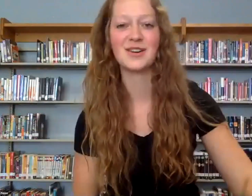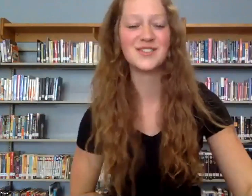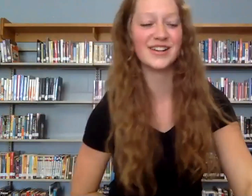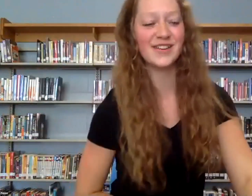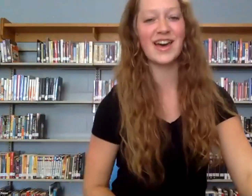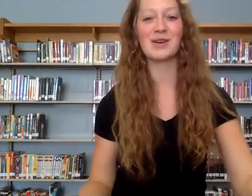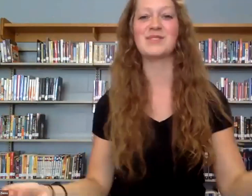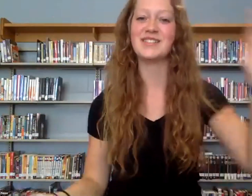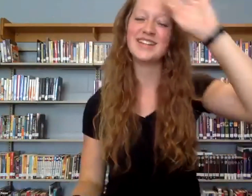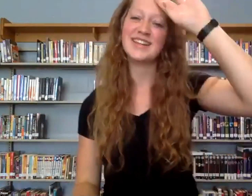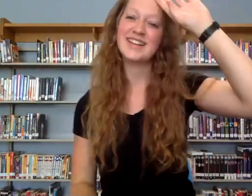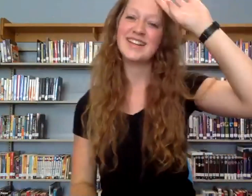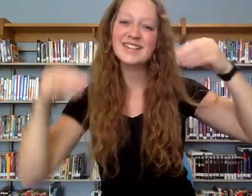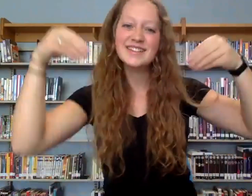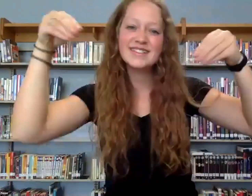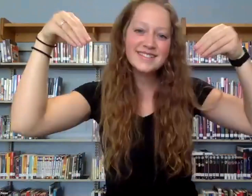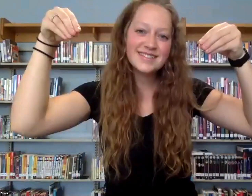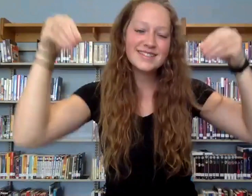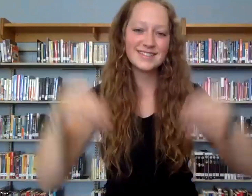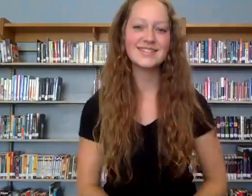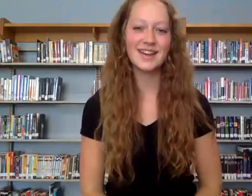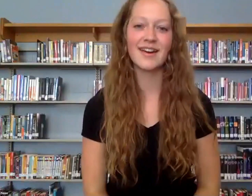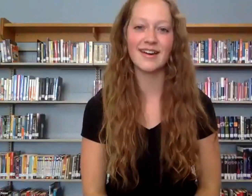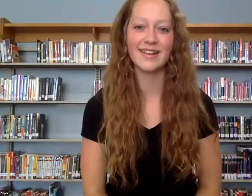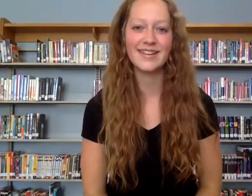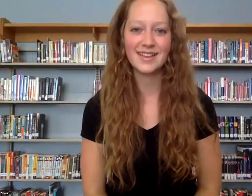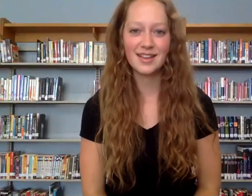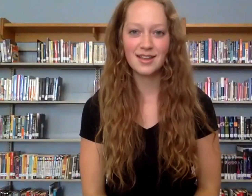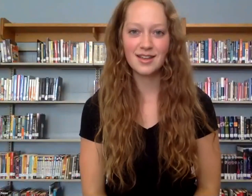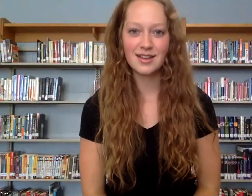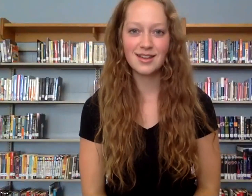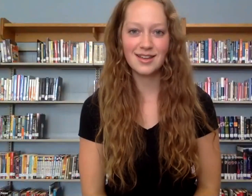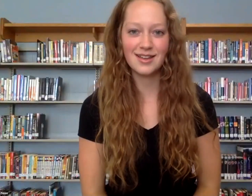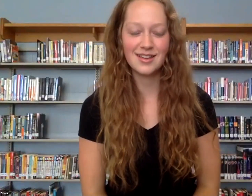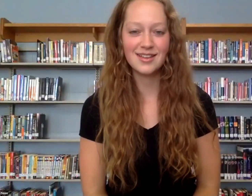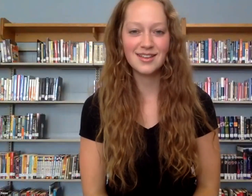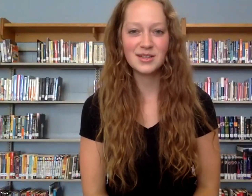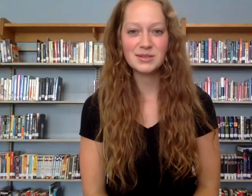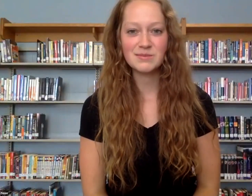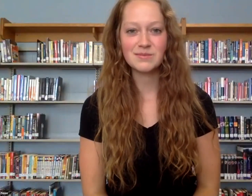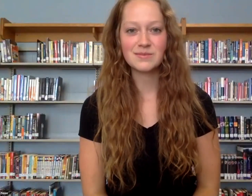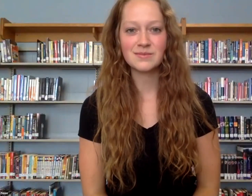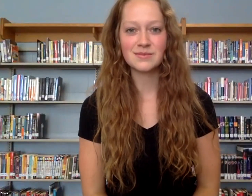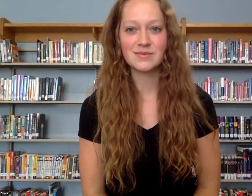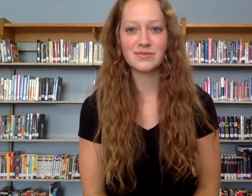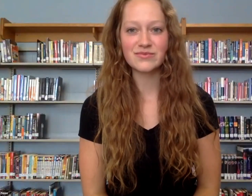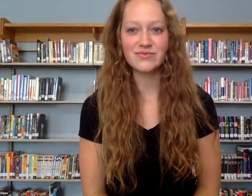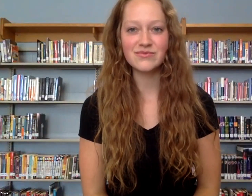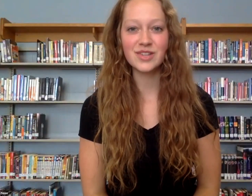So if that helps. That will help me remember though. Okay, At our good. office, we have a bell on the door. So